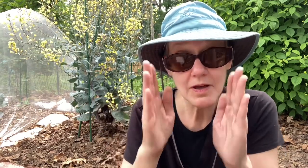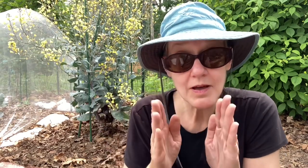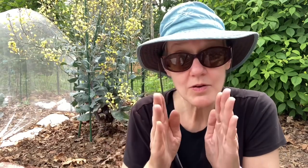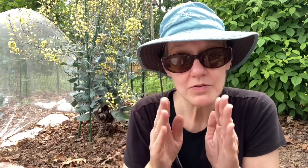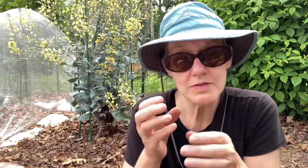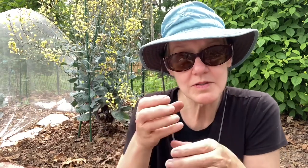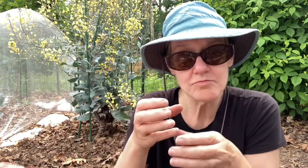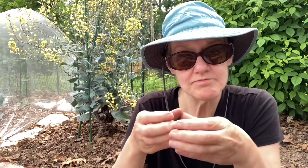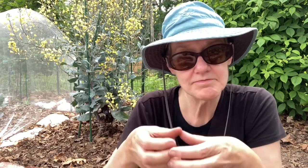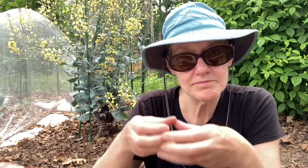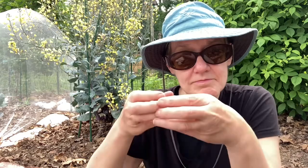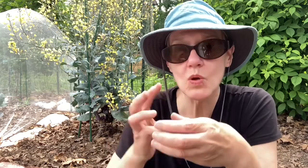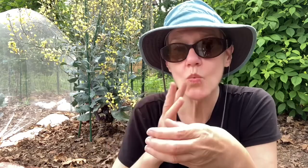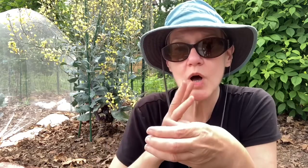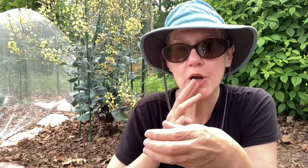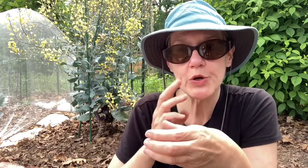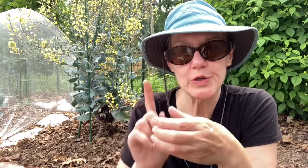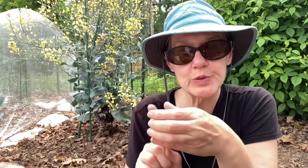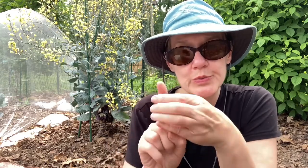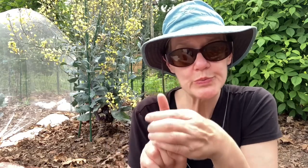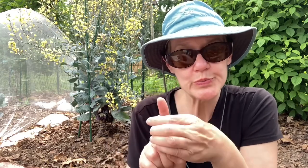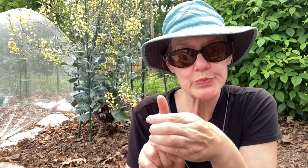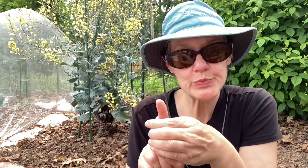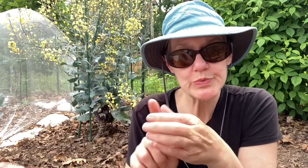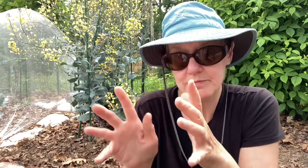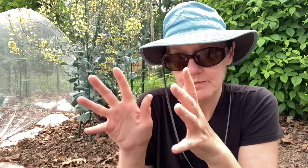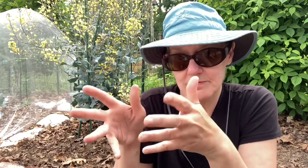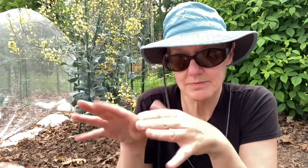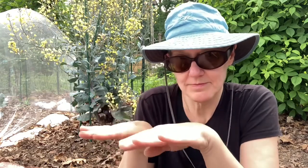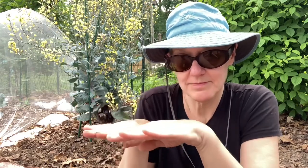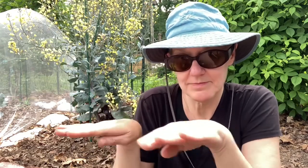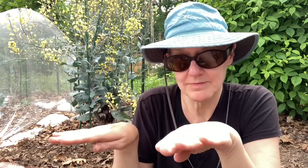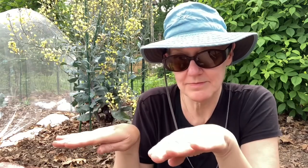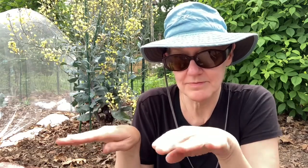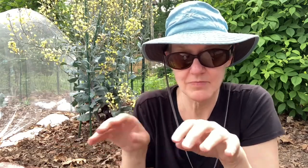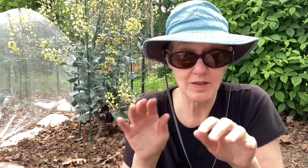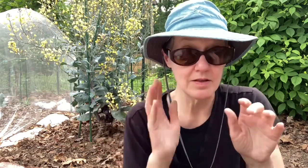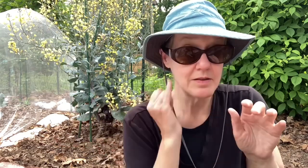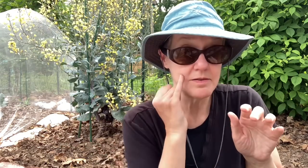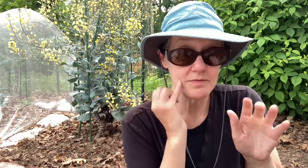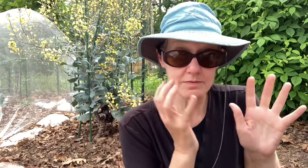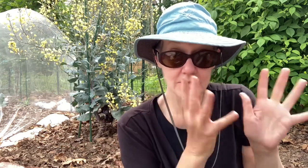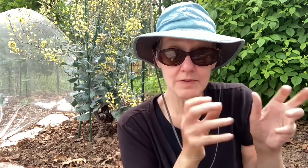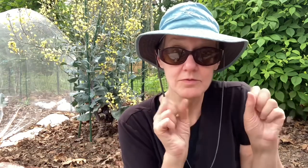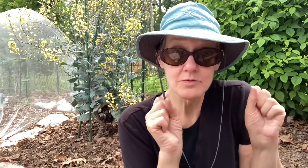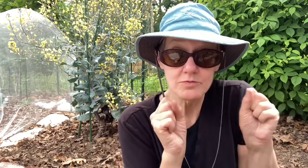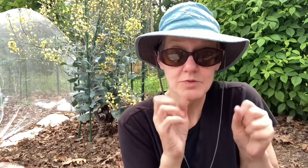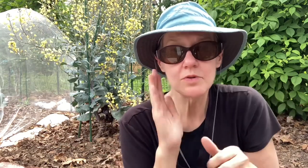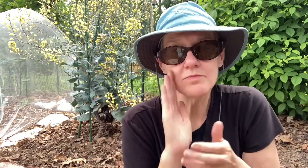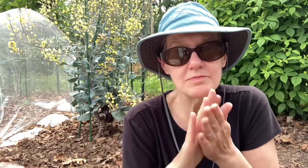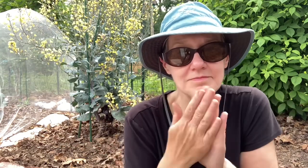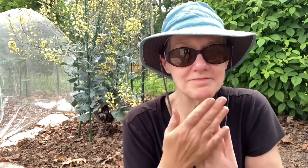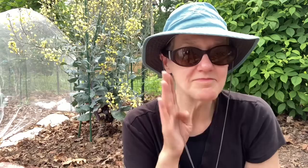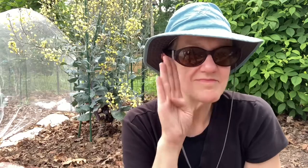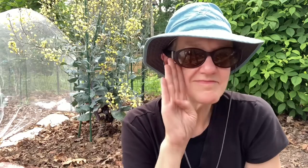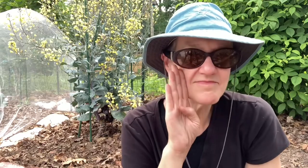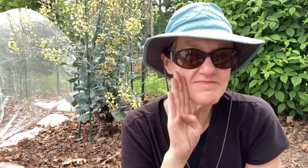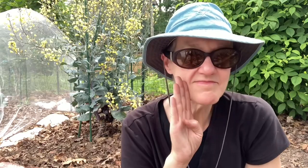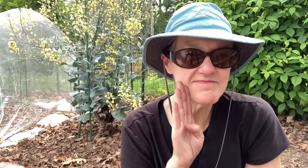So I'm going to take in what I pinched off and store it in water on the counter. If I put it in the refrigerator, it's going to